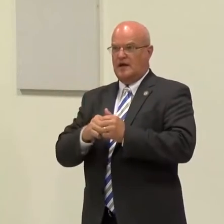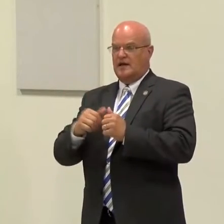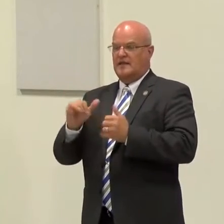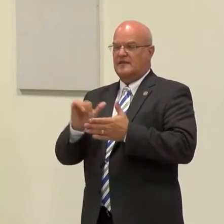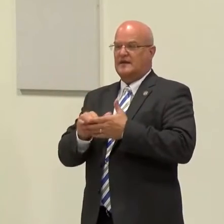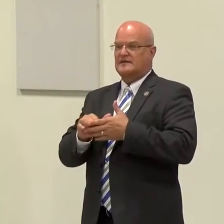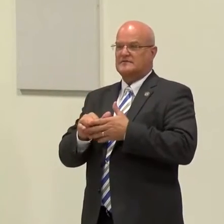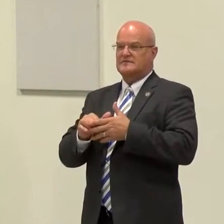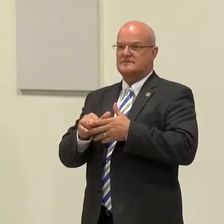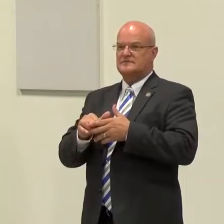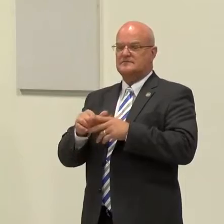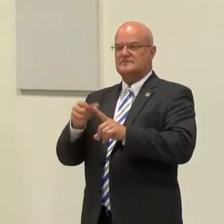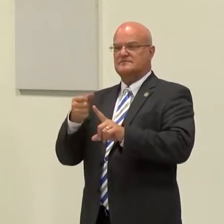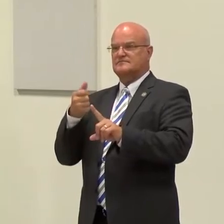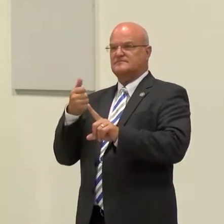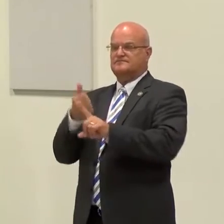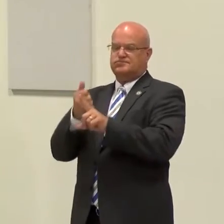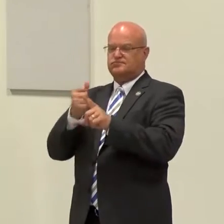tremendous